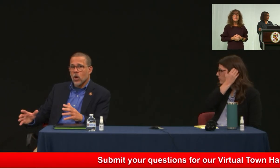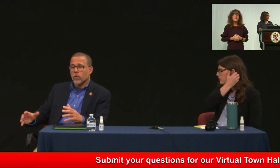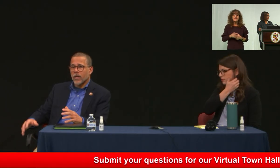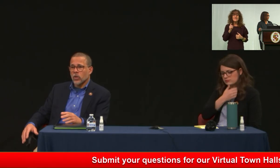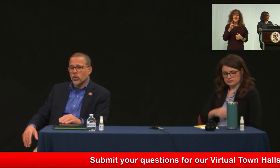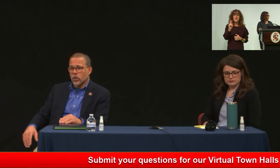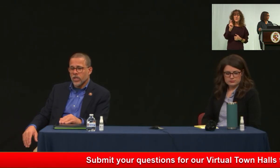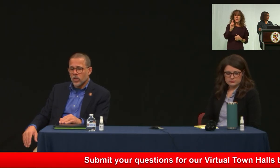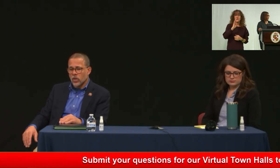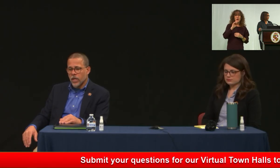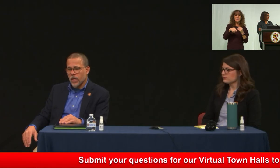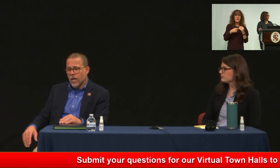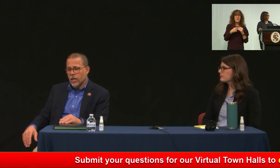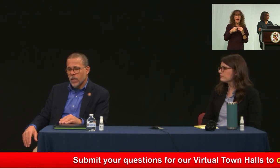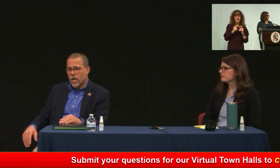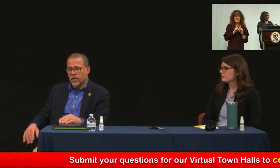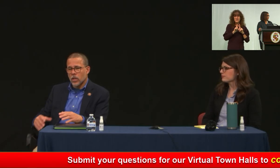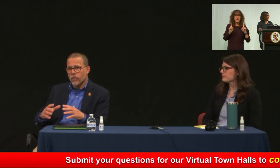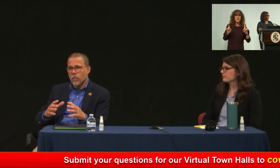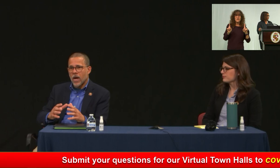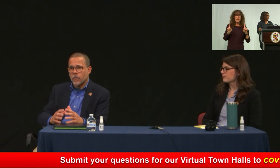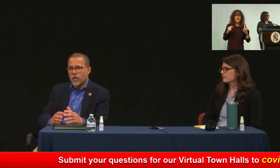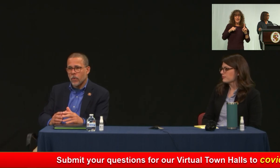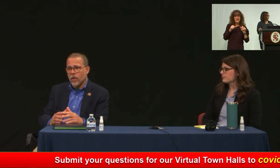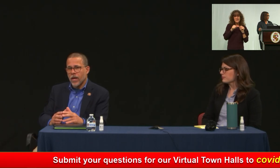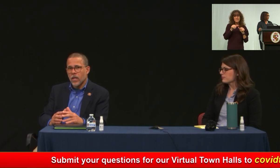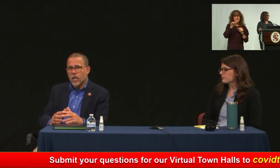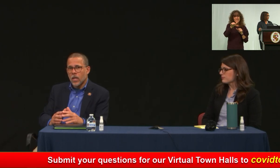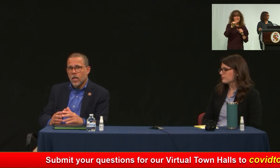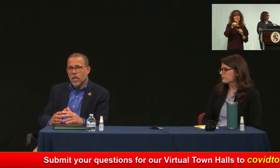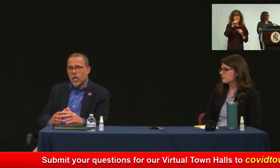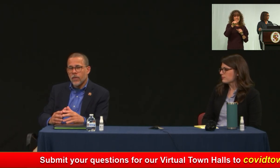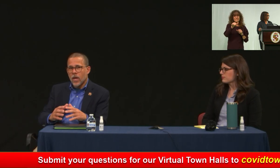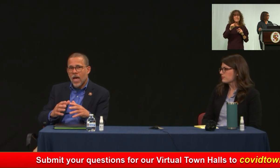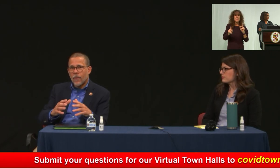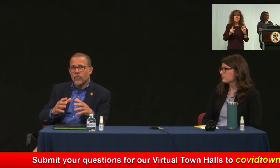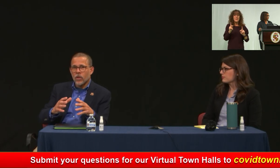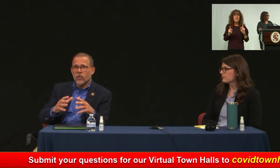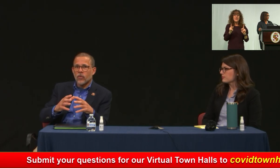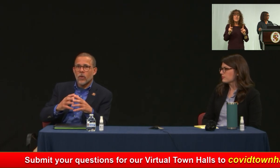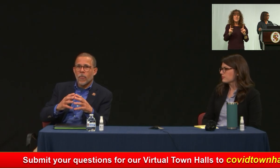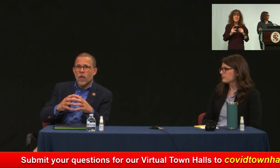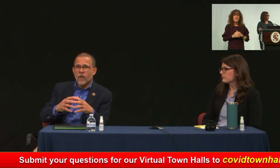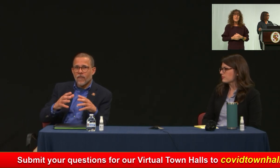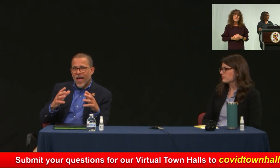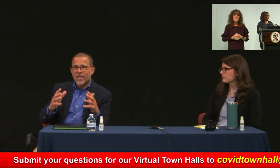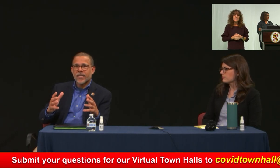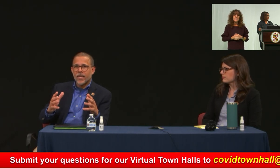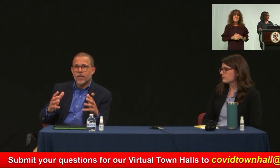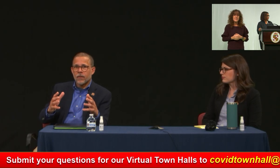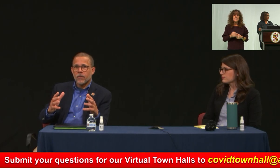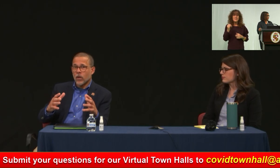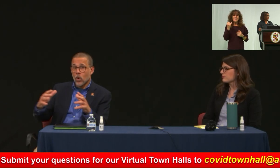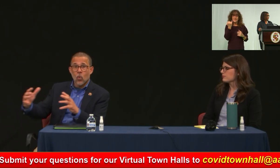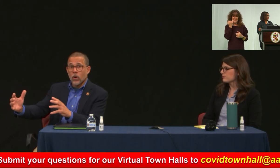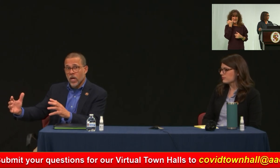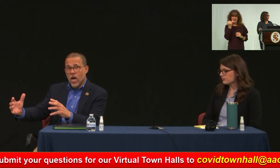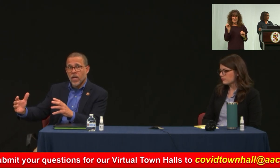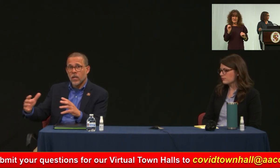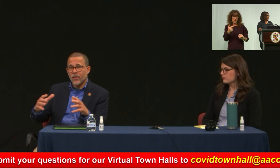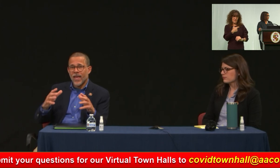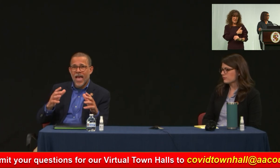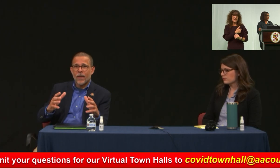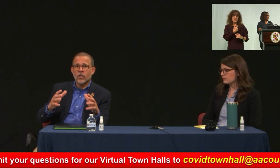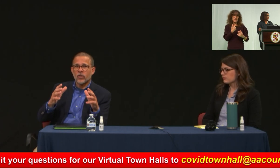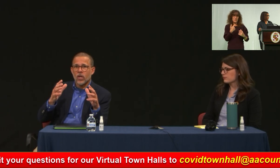Dr. K talked about social distancing, and I constantly remind people that in the absence of a vaccine, and we're working